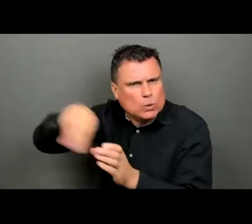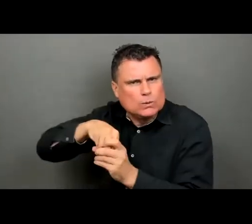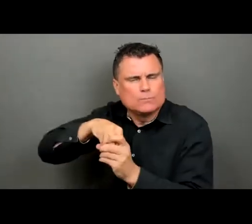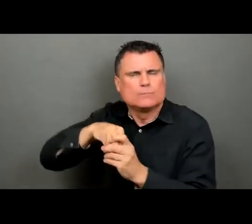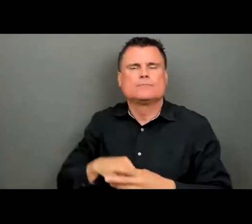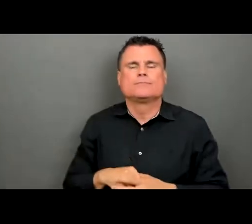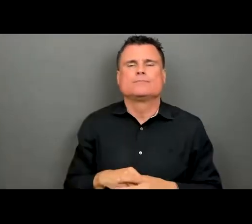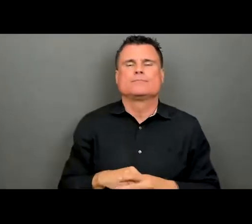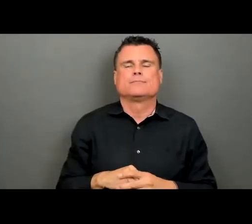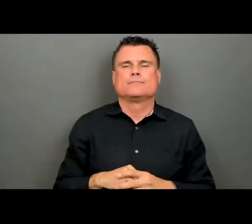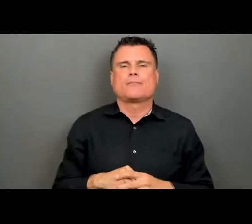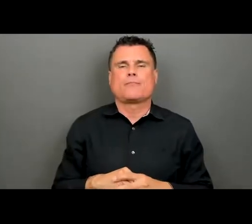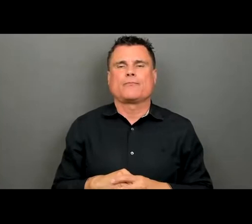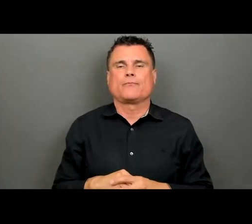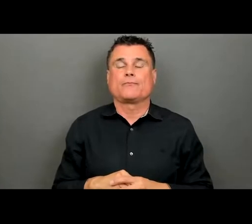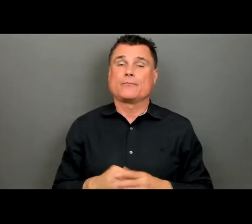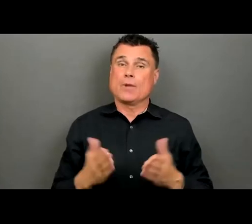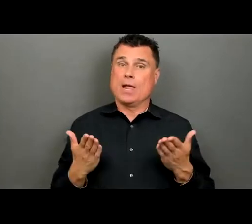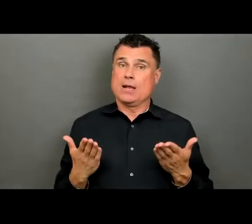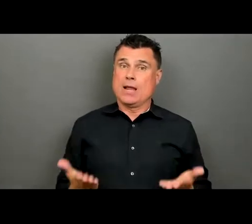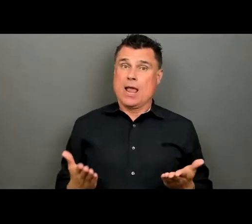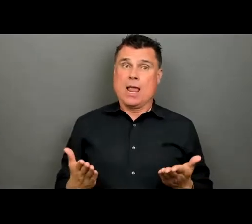turn the floor now to our